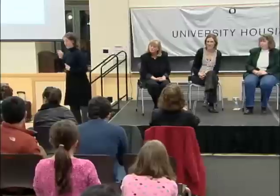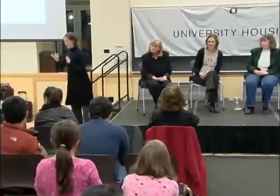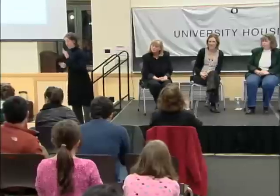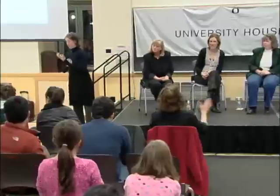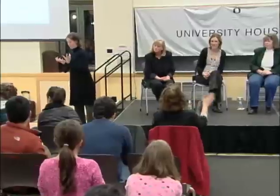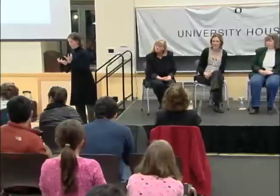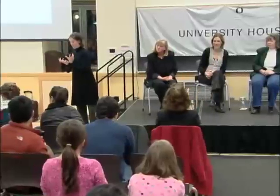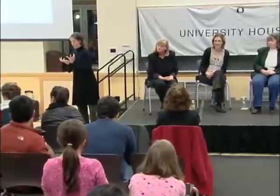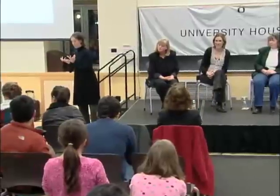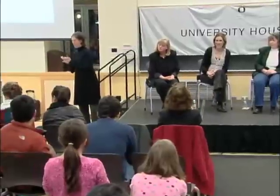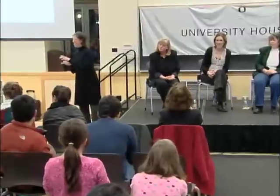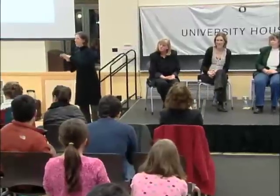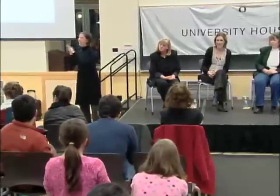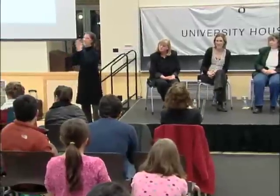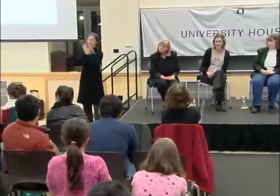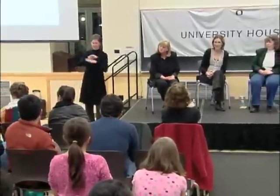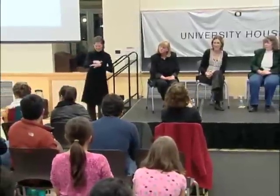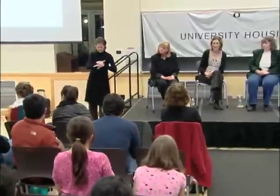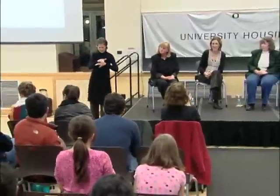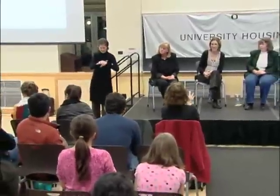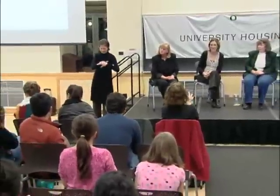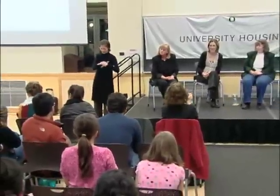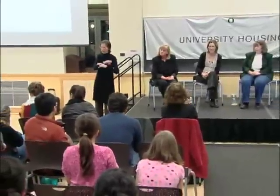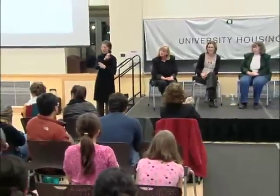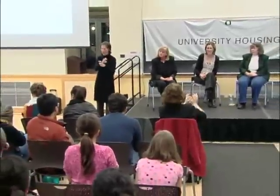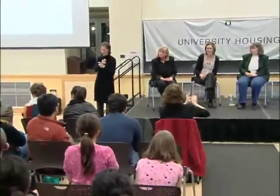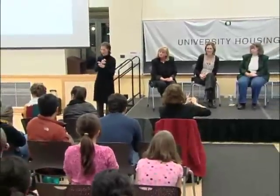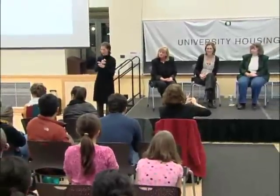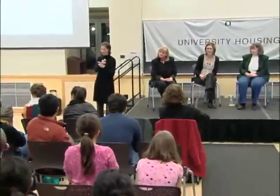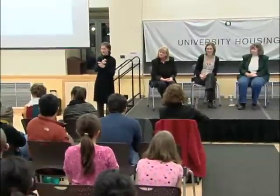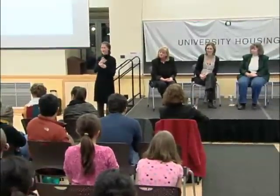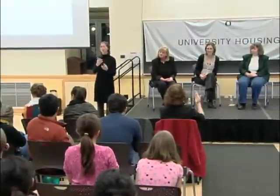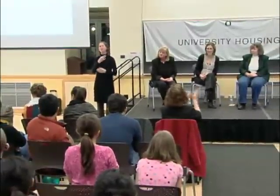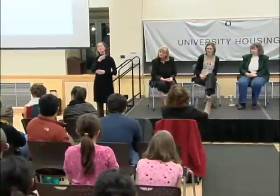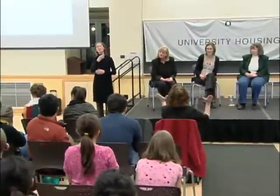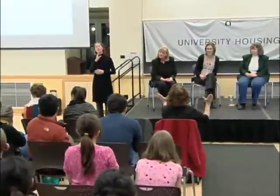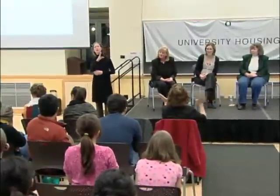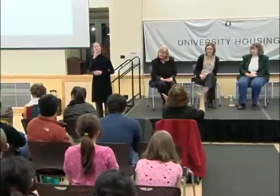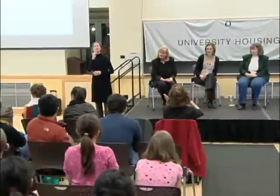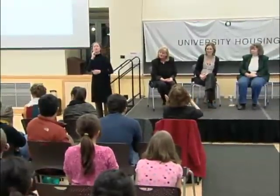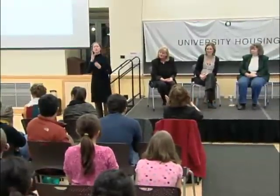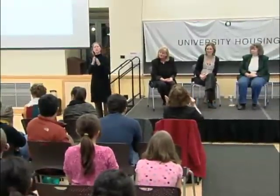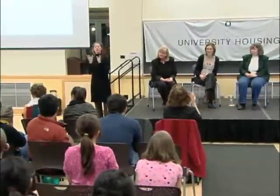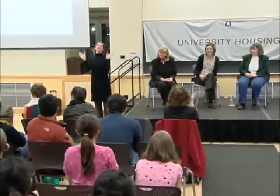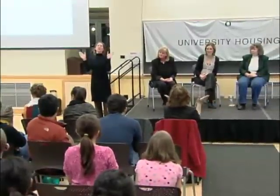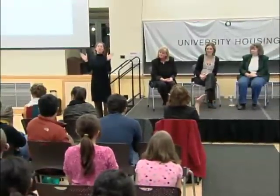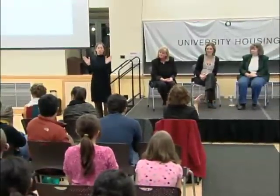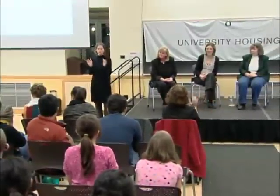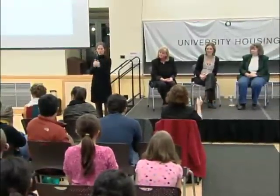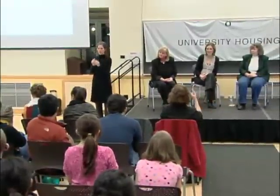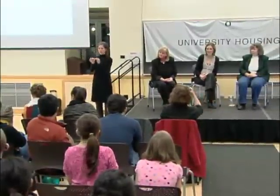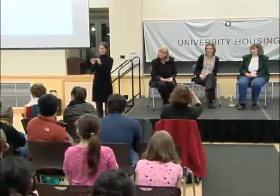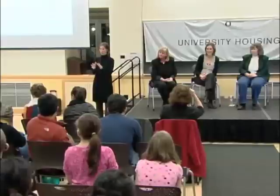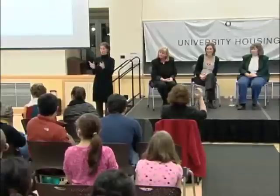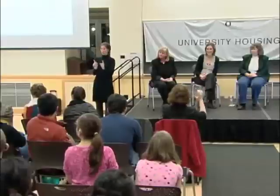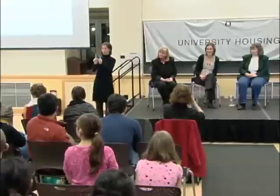is specifically with interpreters generally, and whether you find communication gets lost in